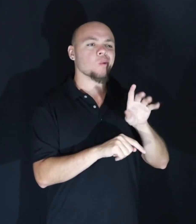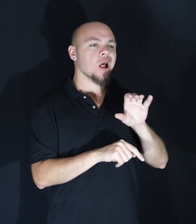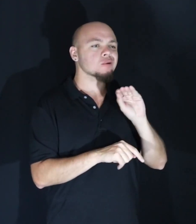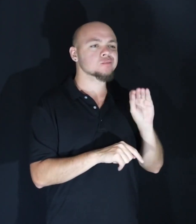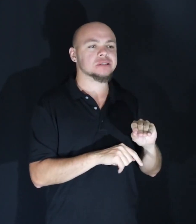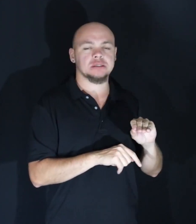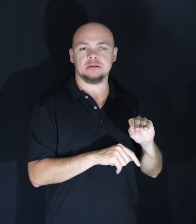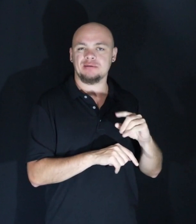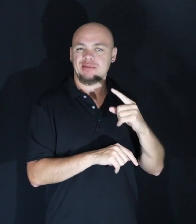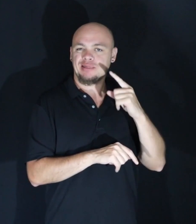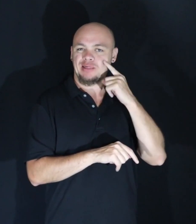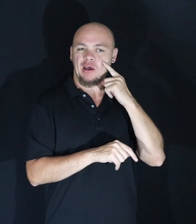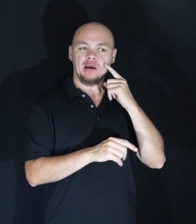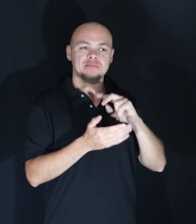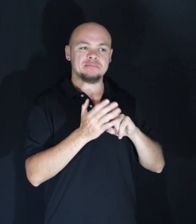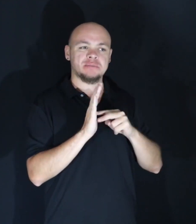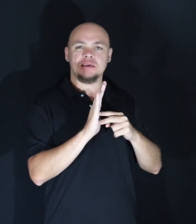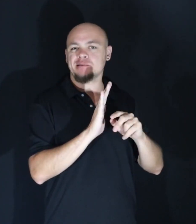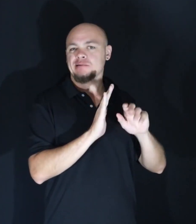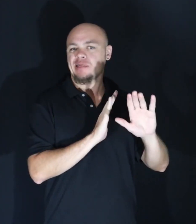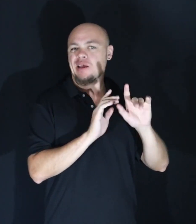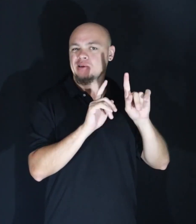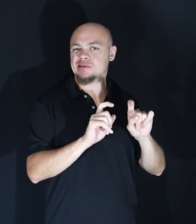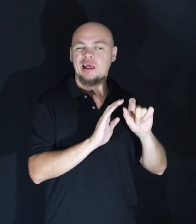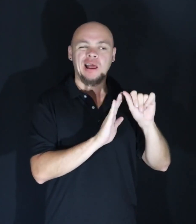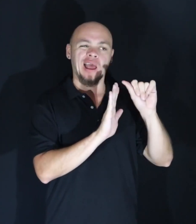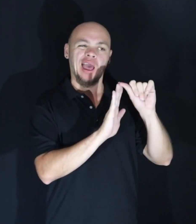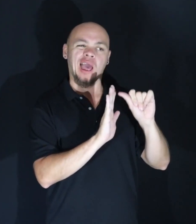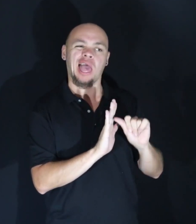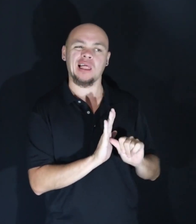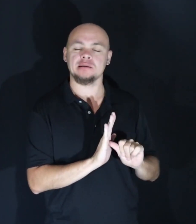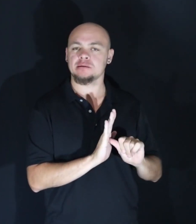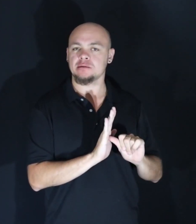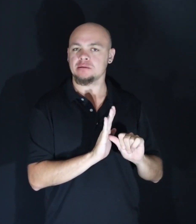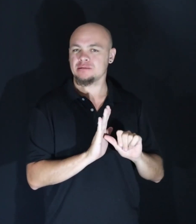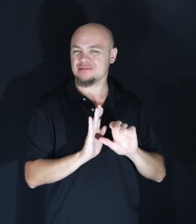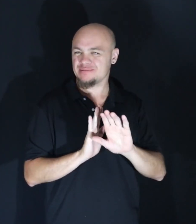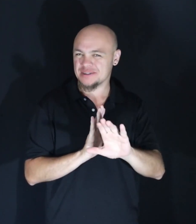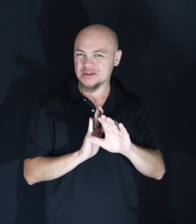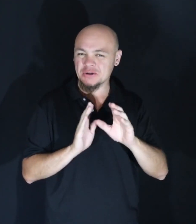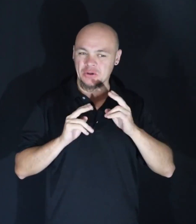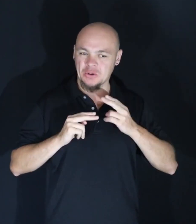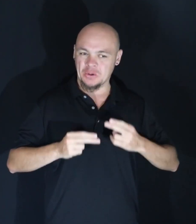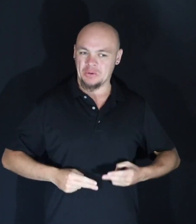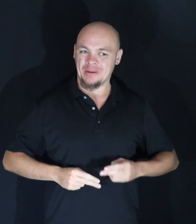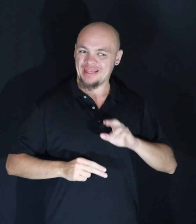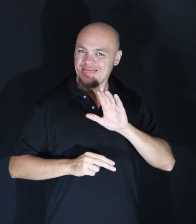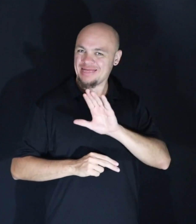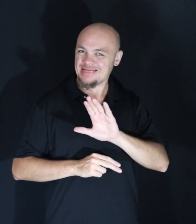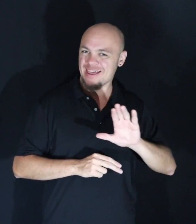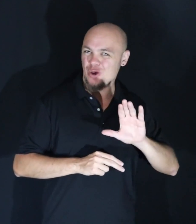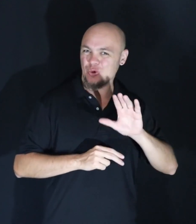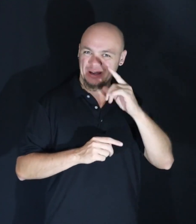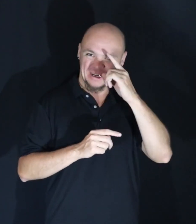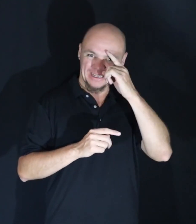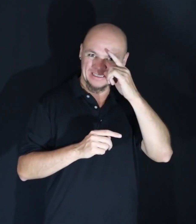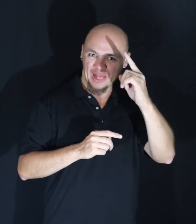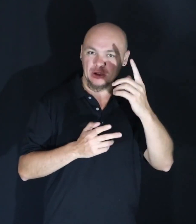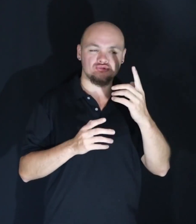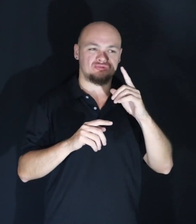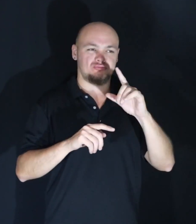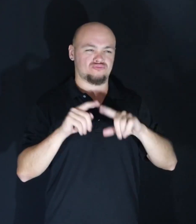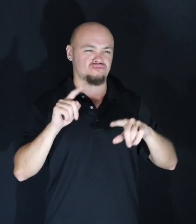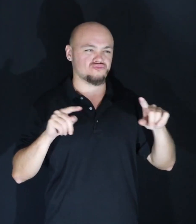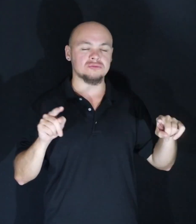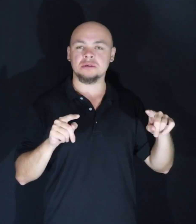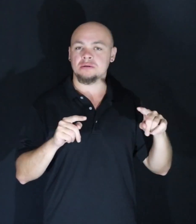It's thought of as the kids who get A stars on their exams. But the diversity of human intelligence is endless. Psychologist